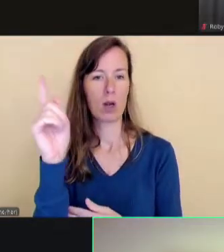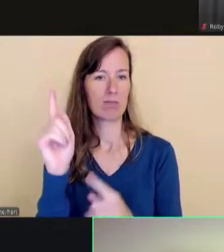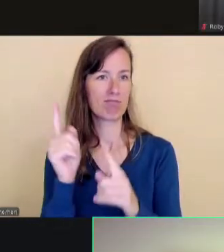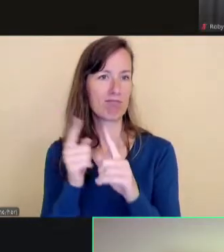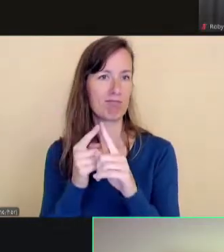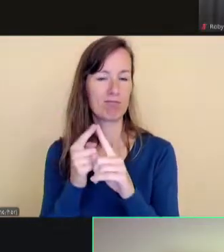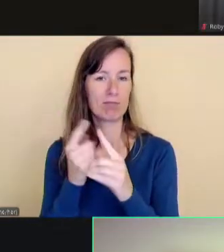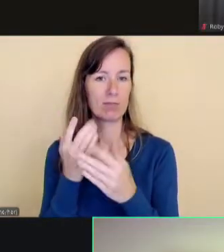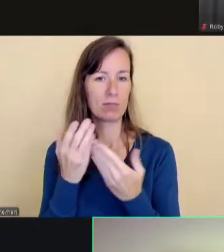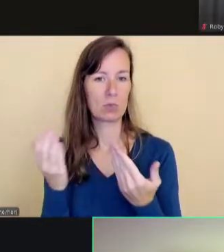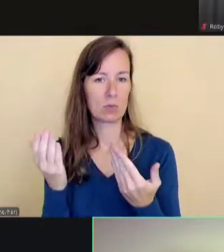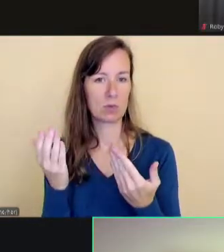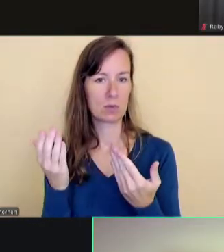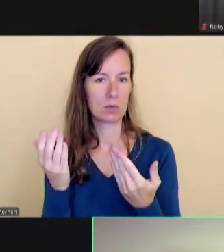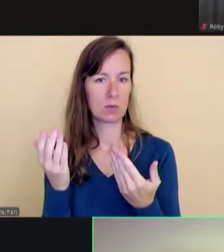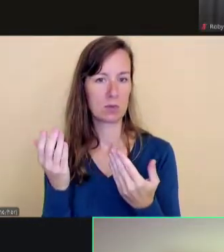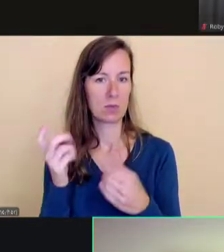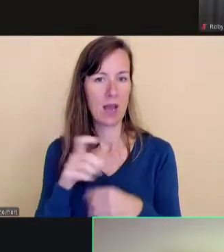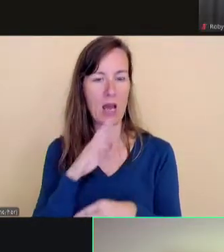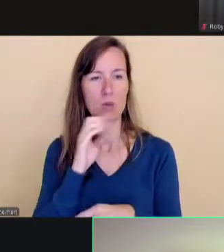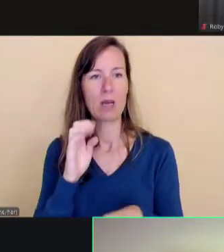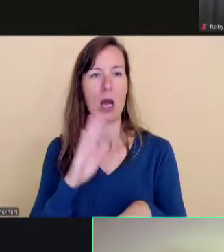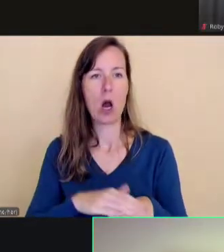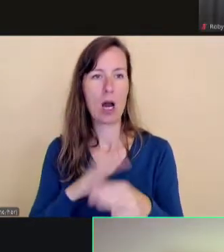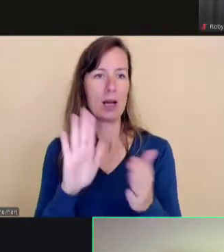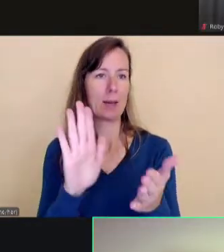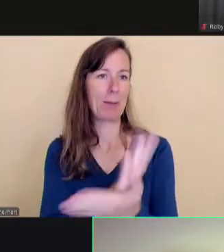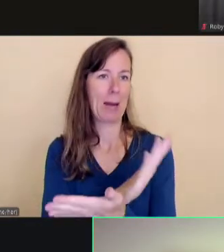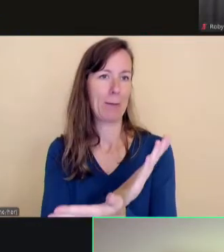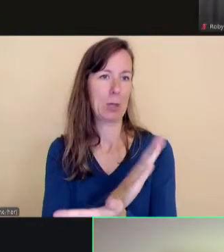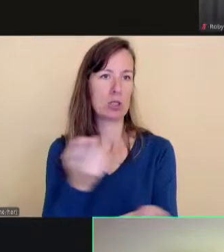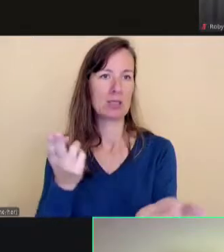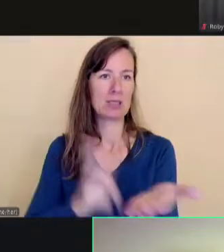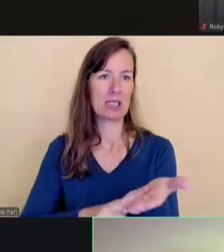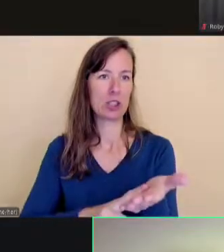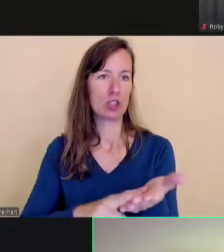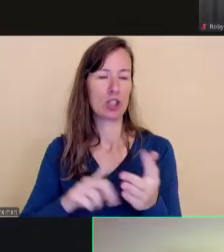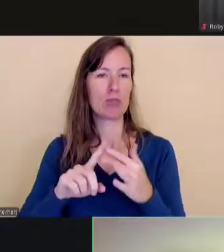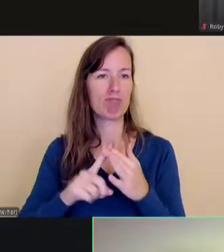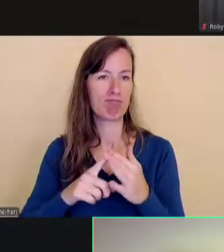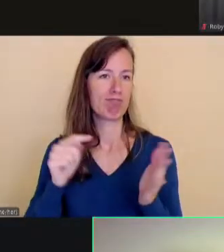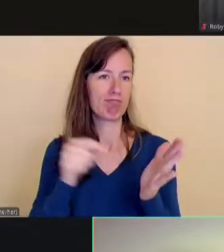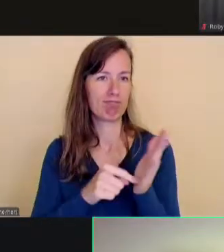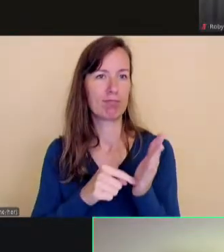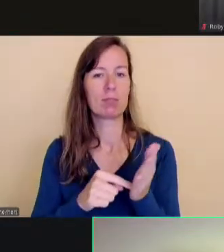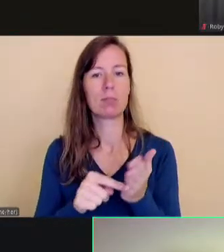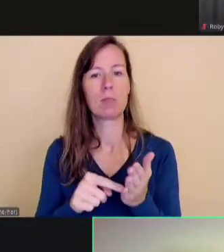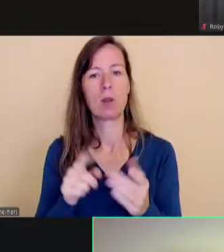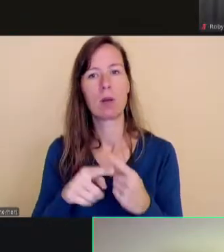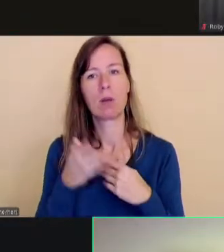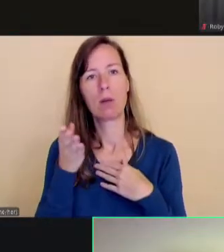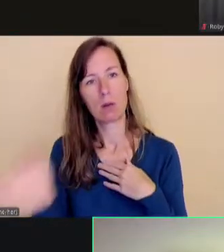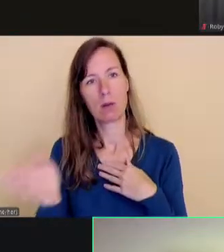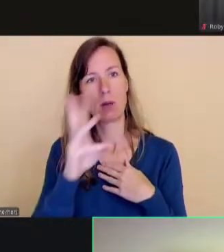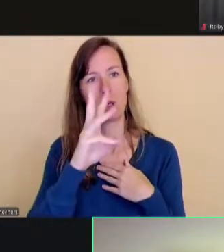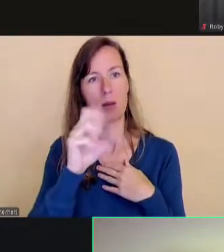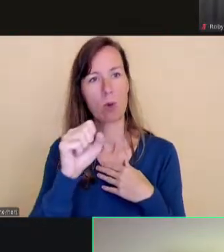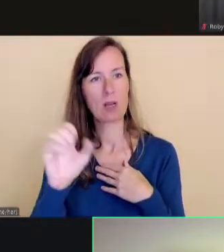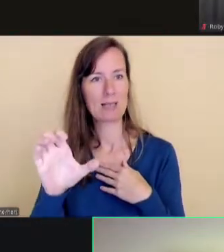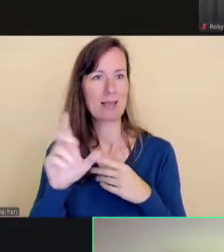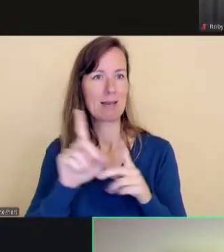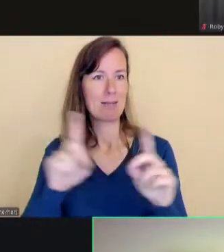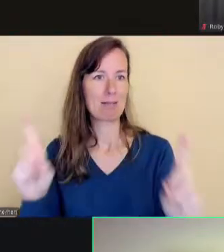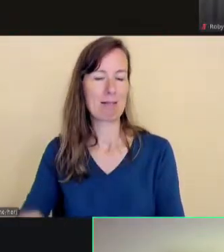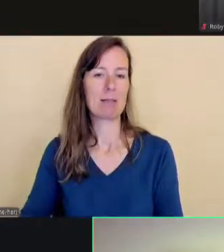on hard paper, wet signatures at the permit office desk for WSSC. That entire process